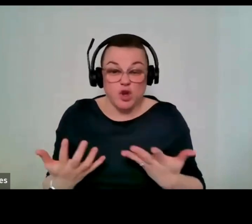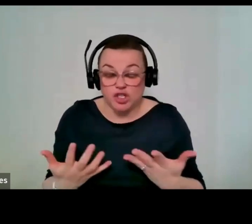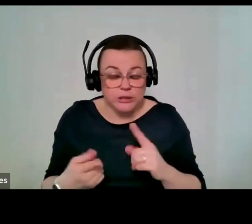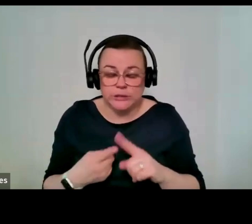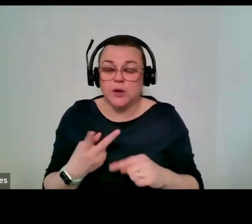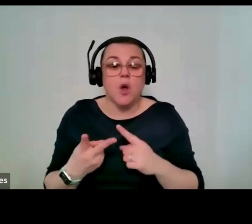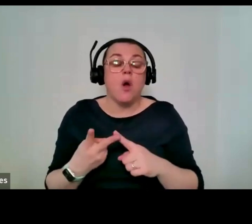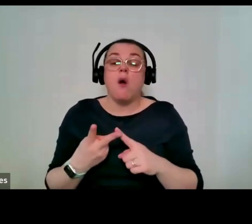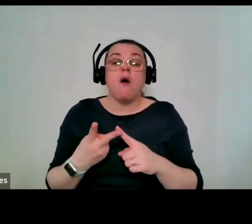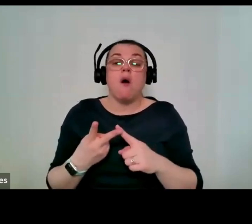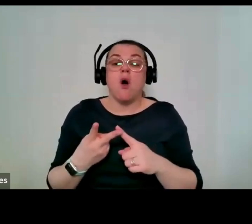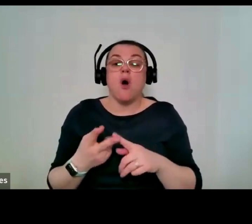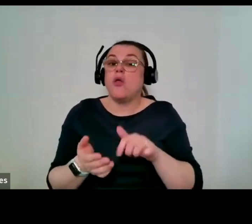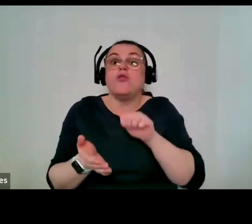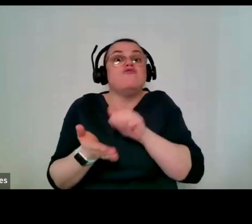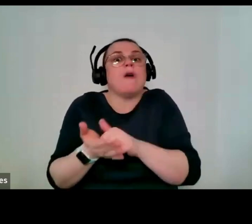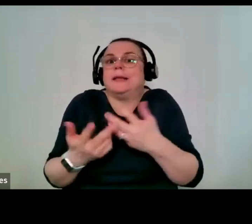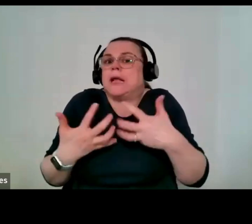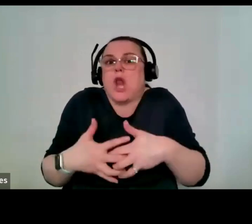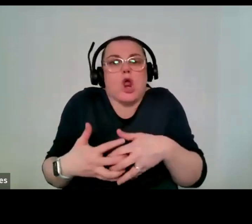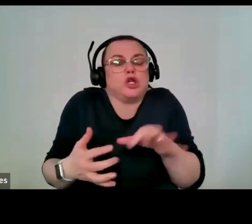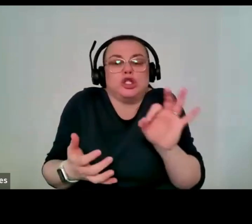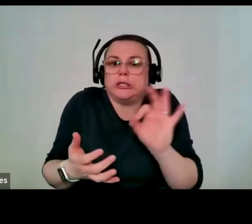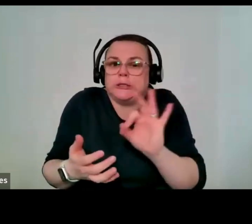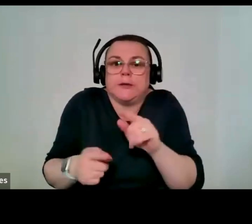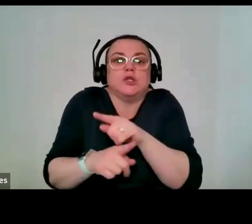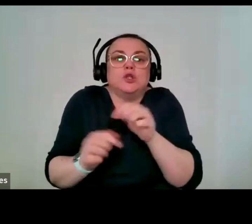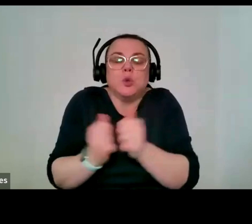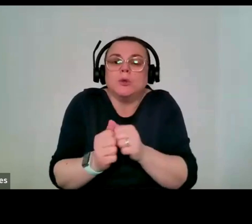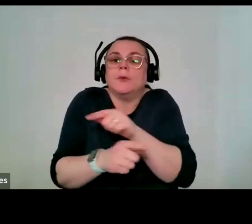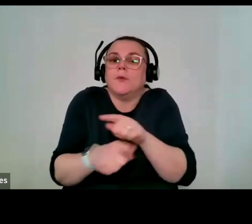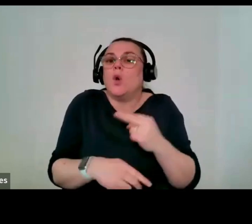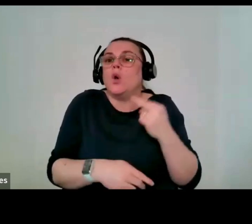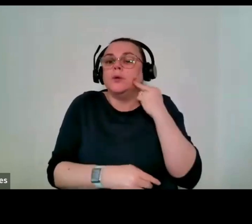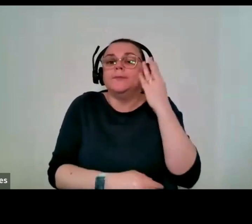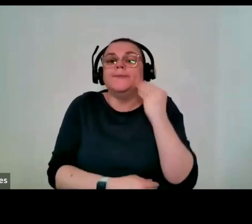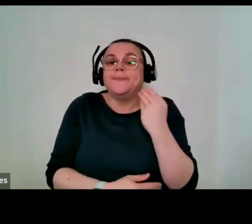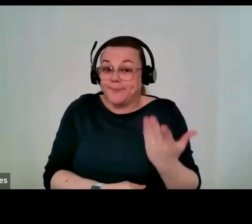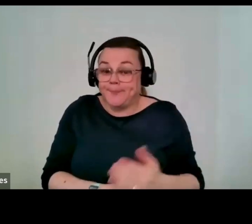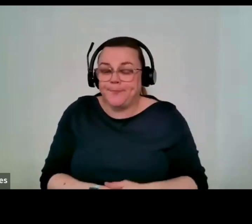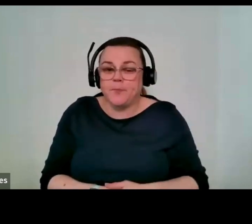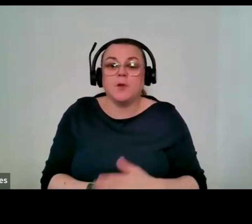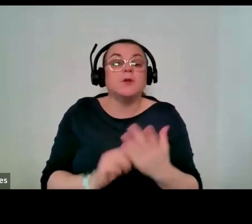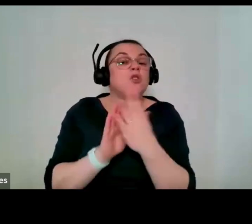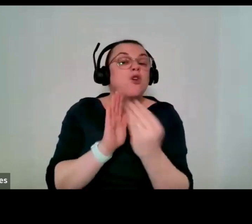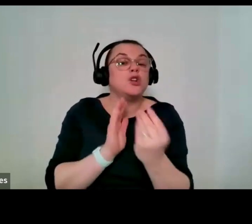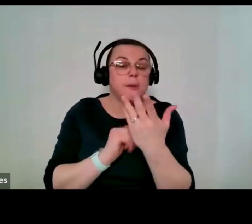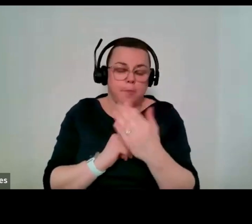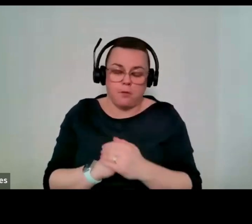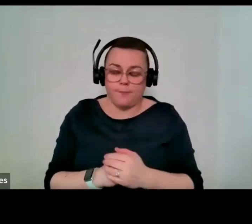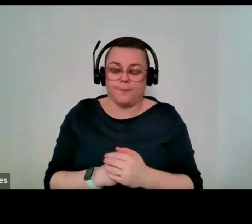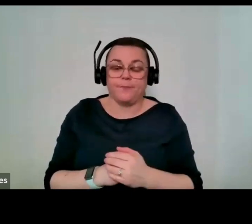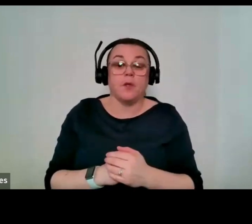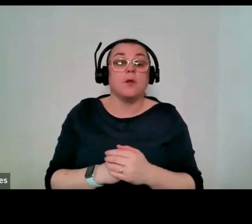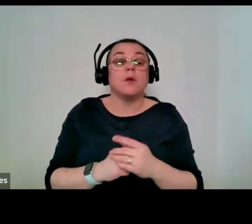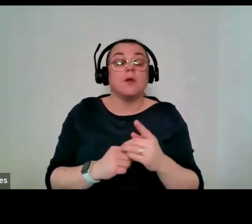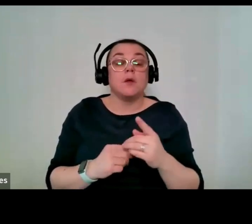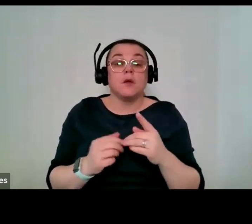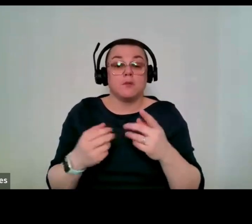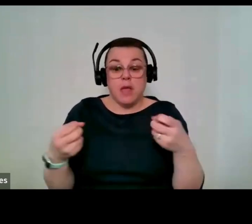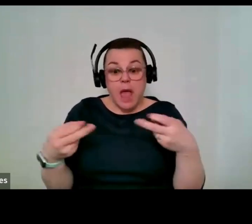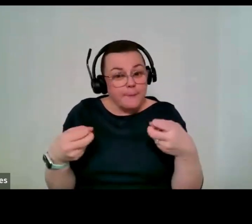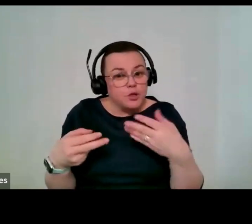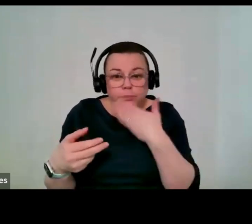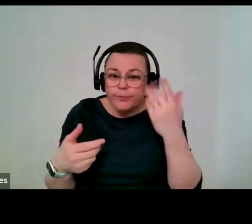not having the right technology for people with hearing loss. So some examples of that include a lack of